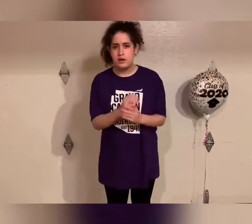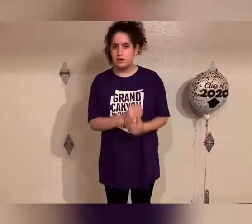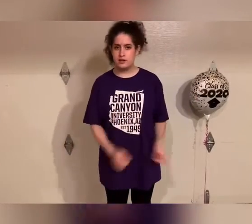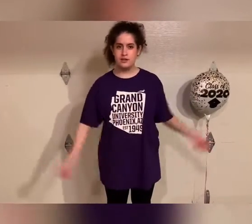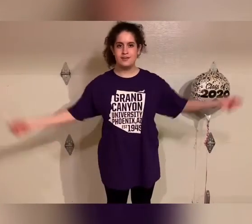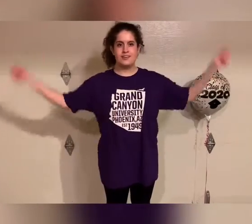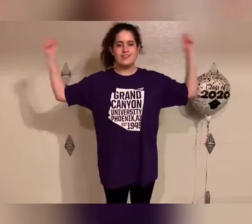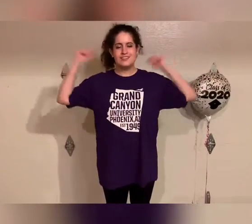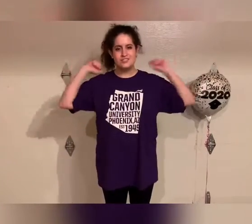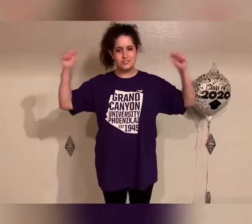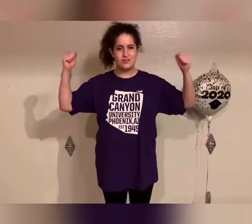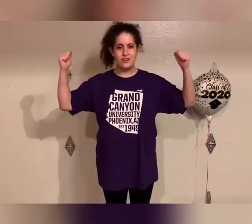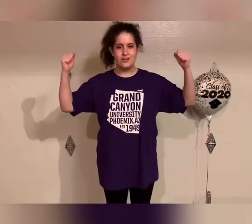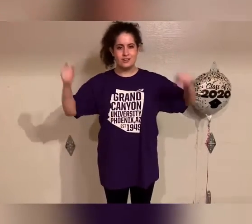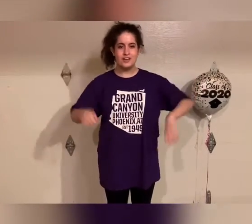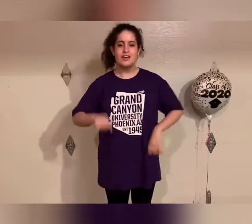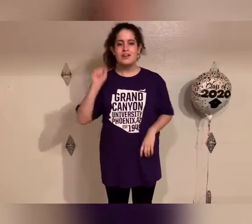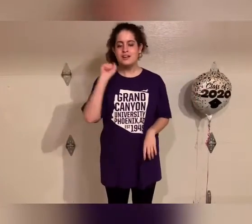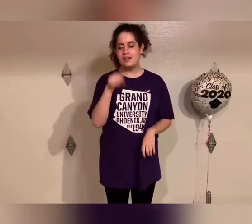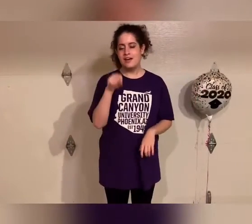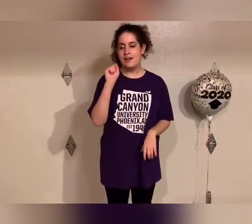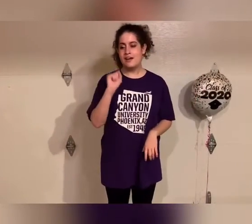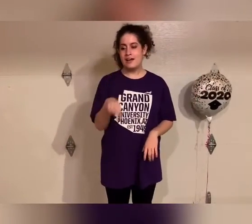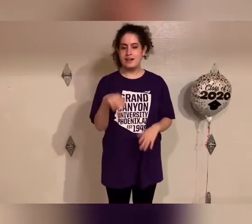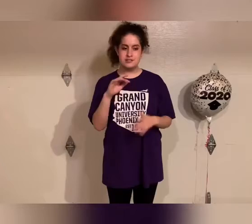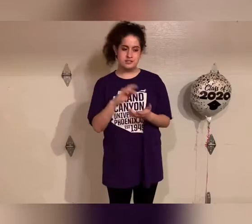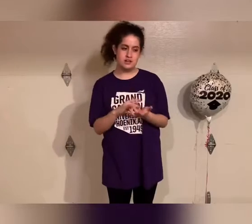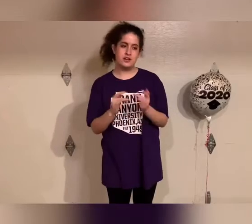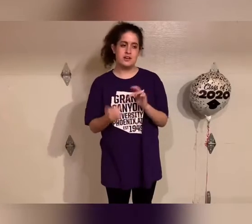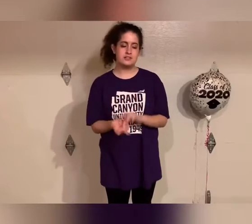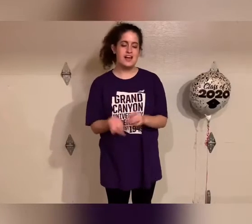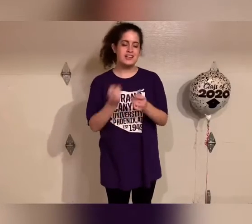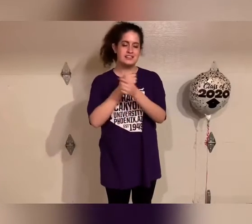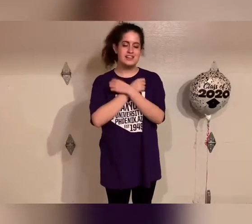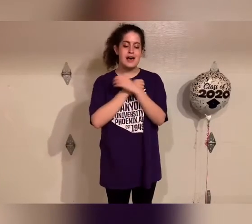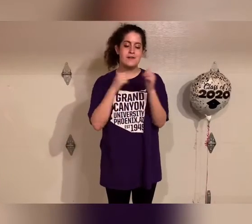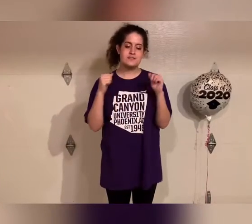he is strong. Yes, Jesus loves me.